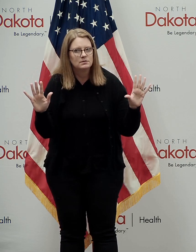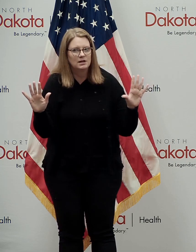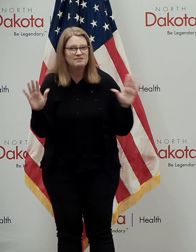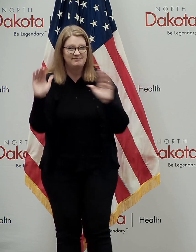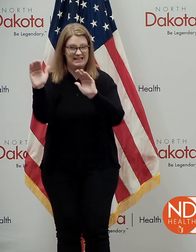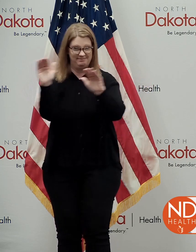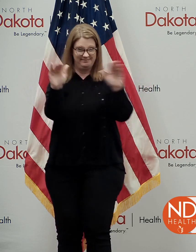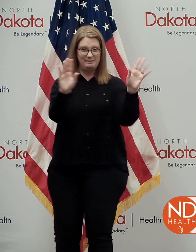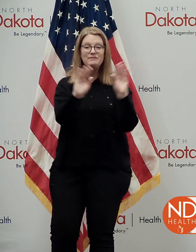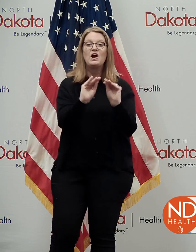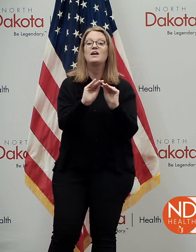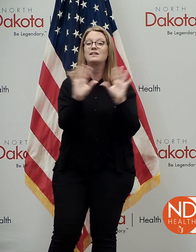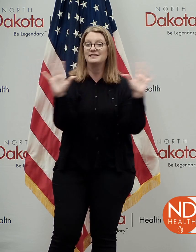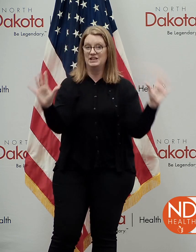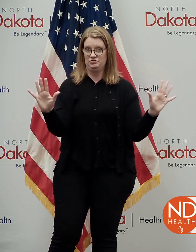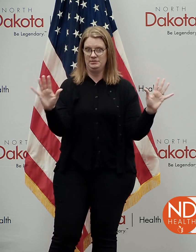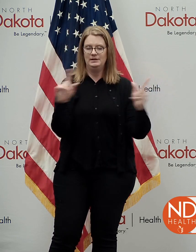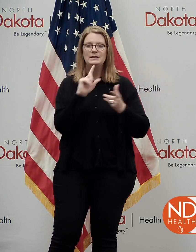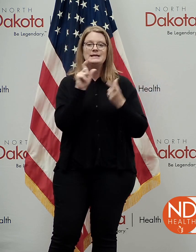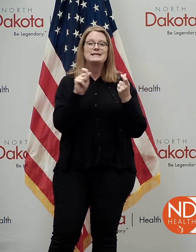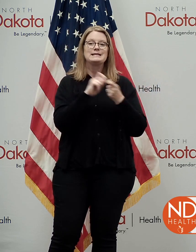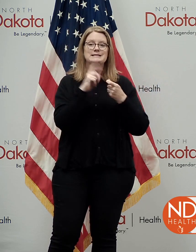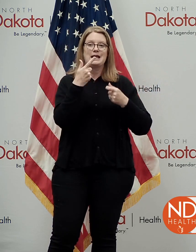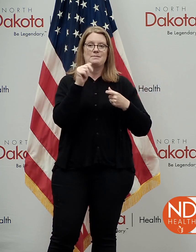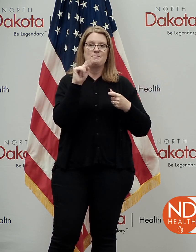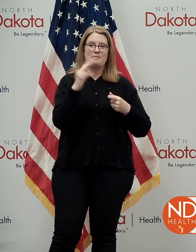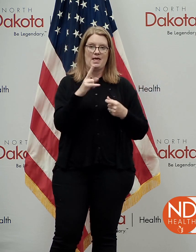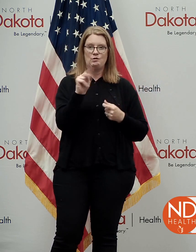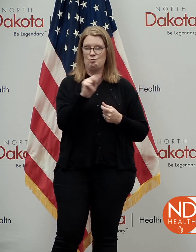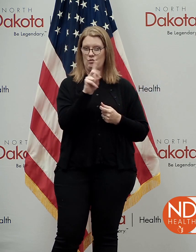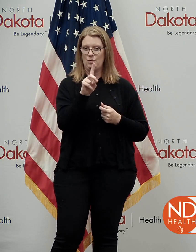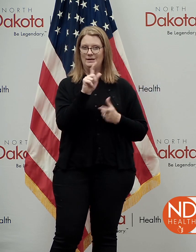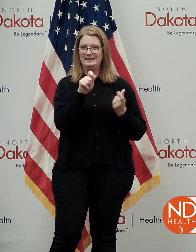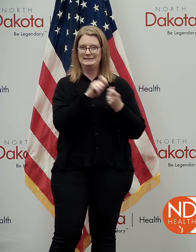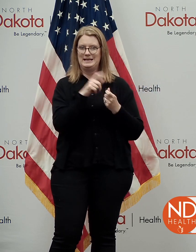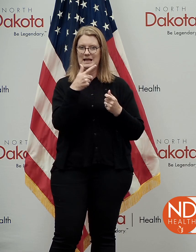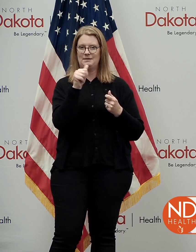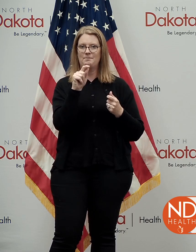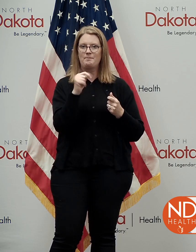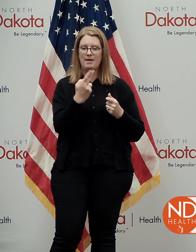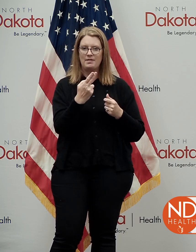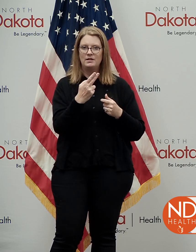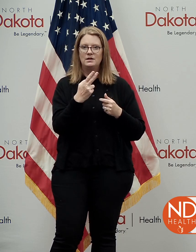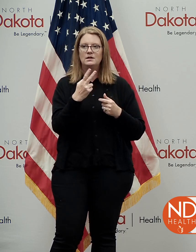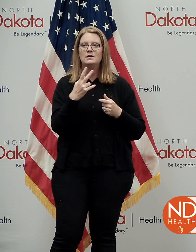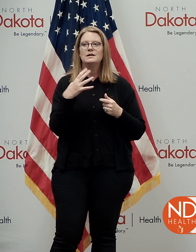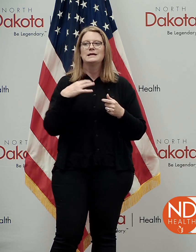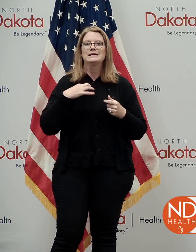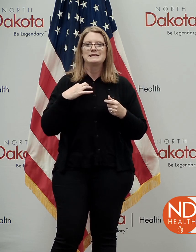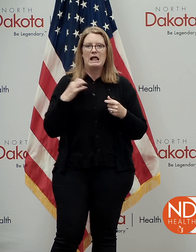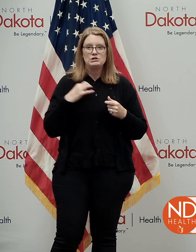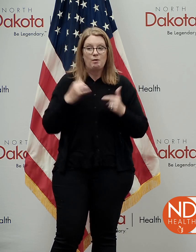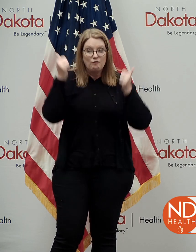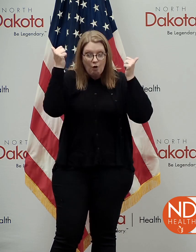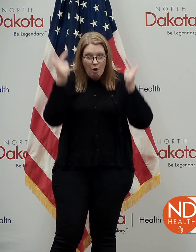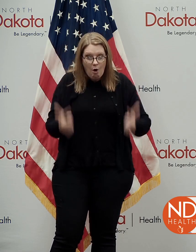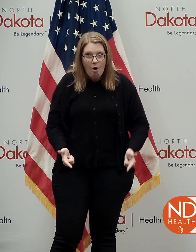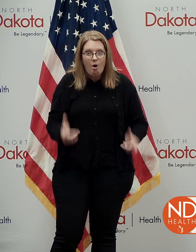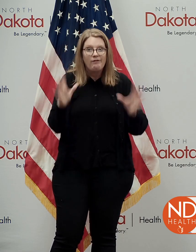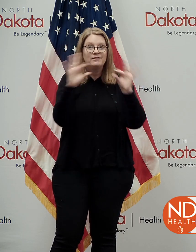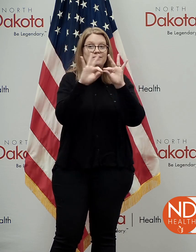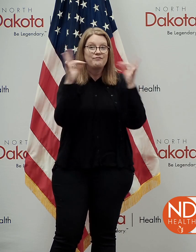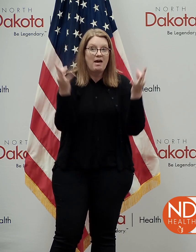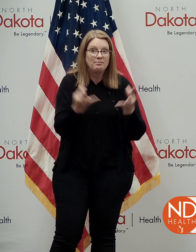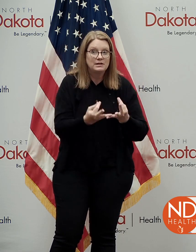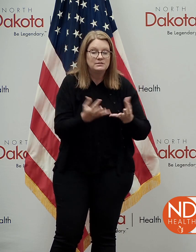there knows that the Exact Path North Dakota Exact Path, is eligible to every family for their students. And